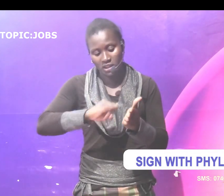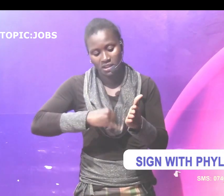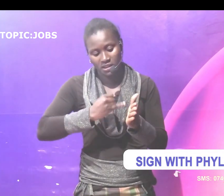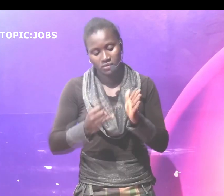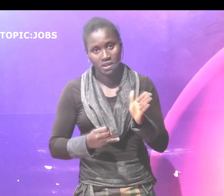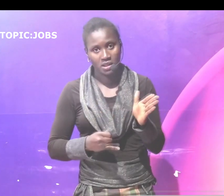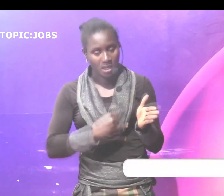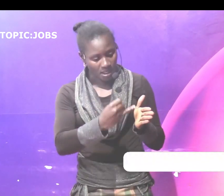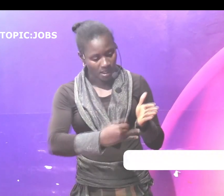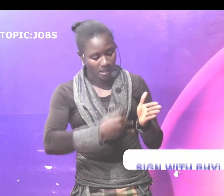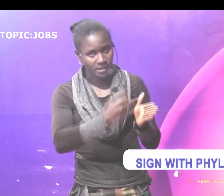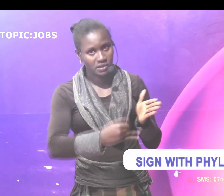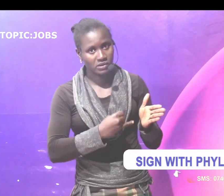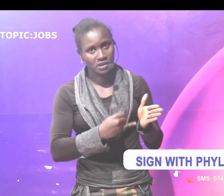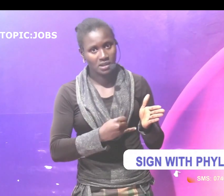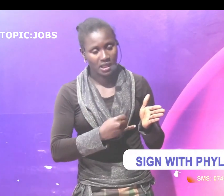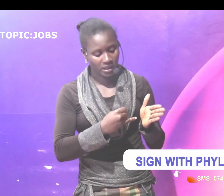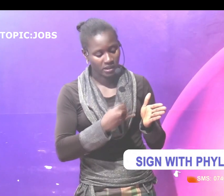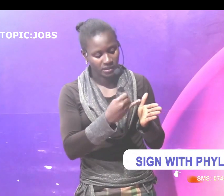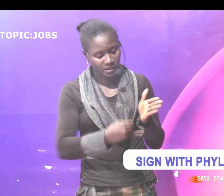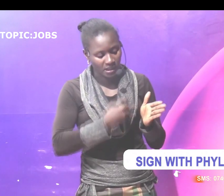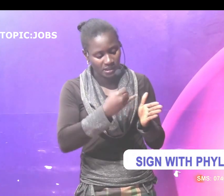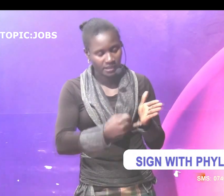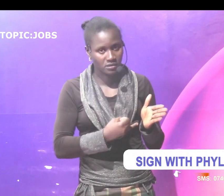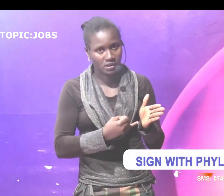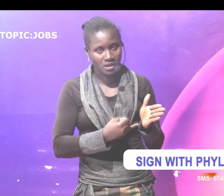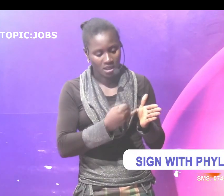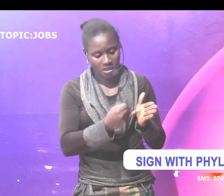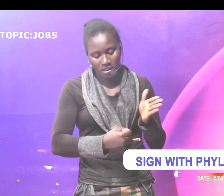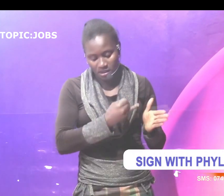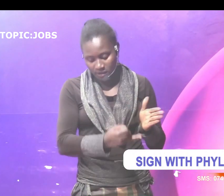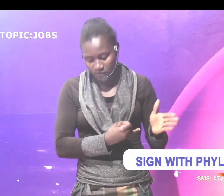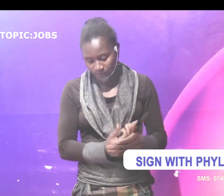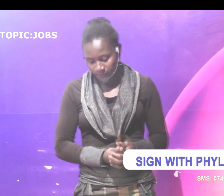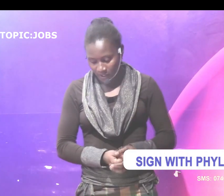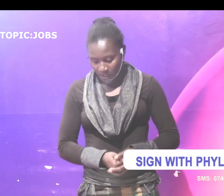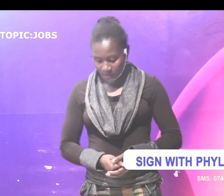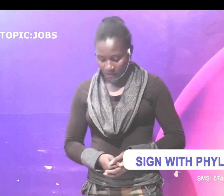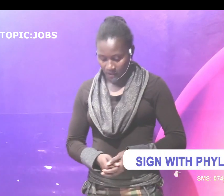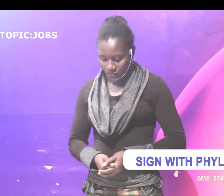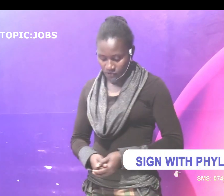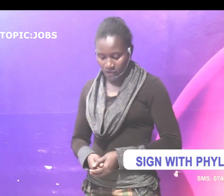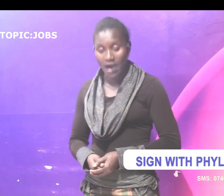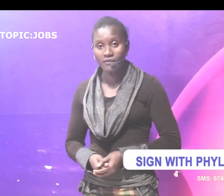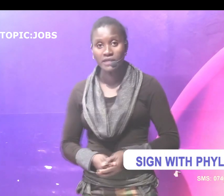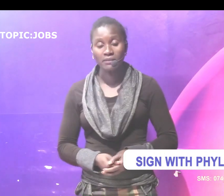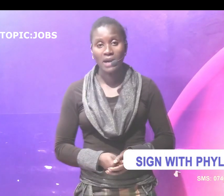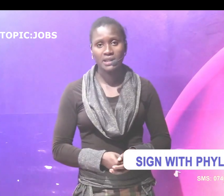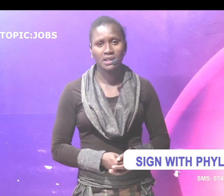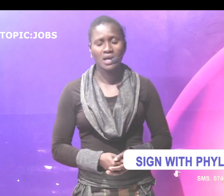industry, industry, like this, industry, industry. And then we also have demand. How